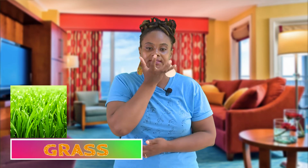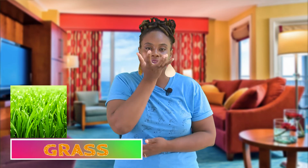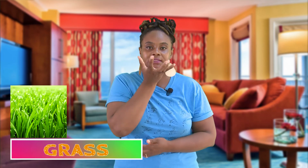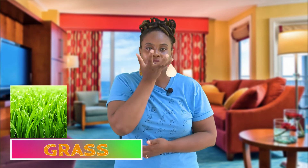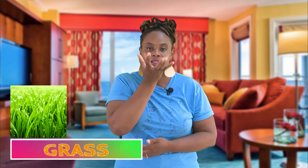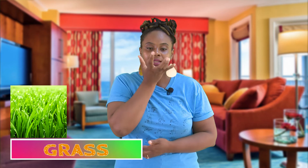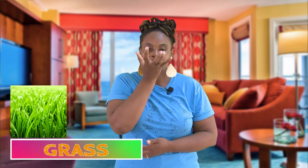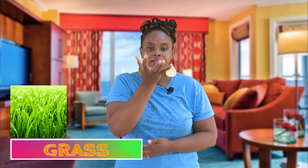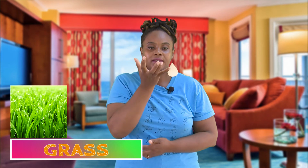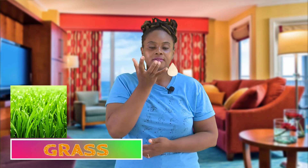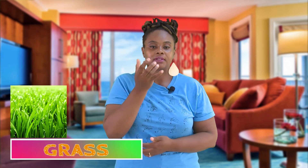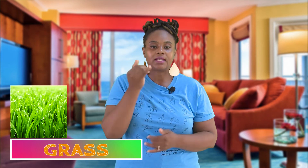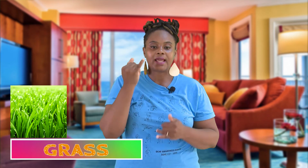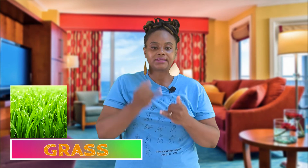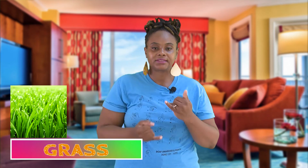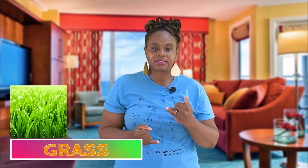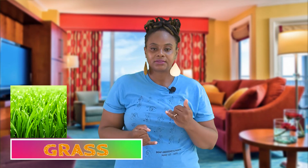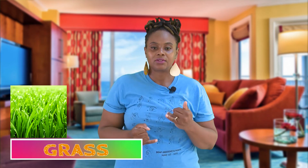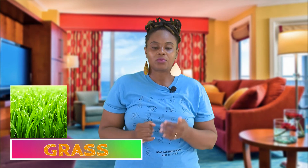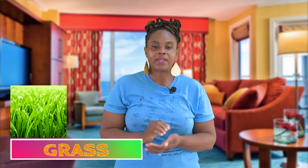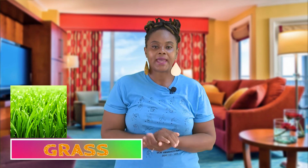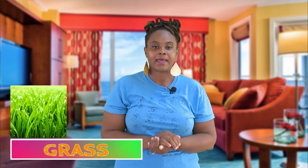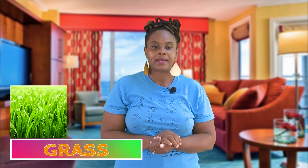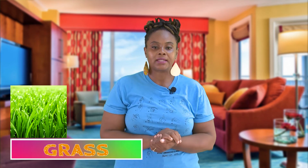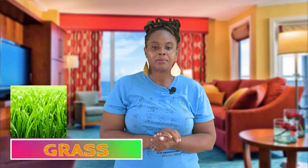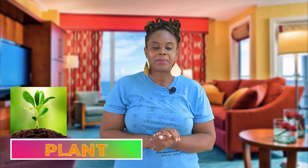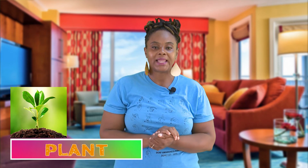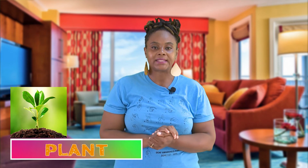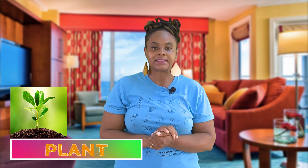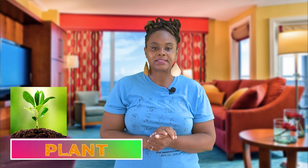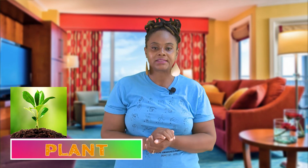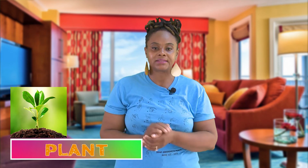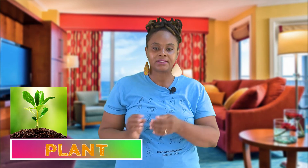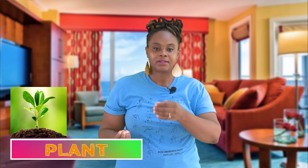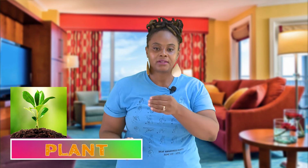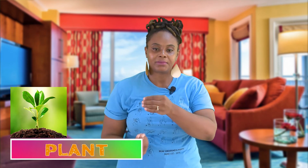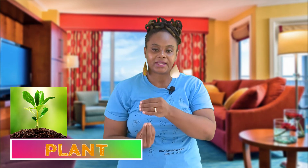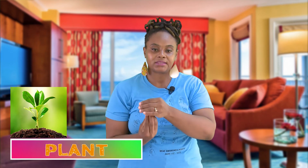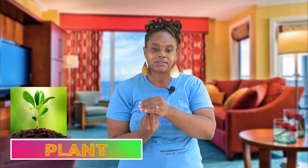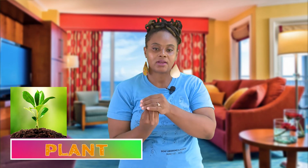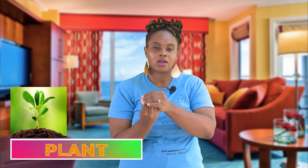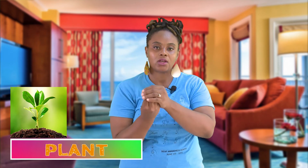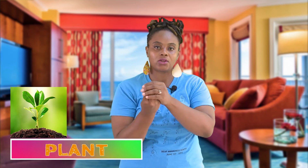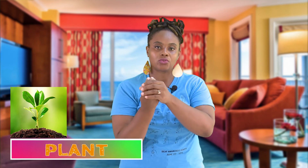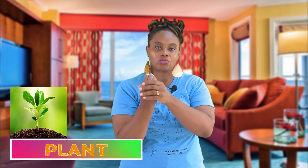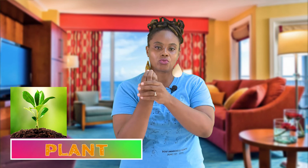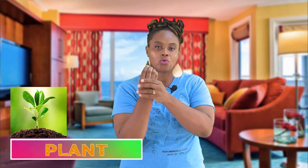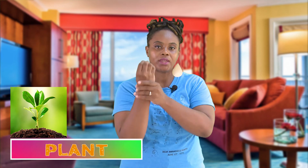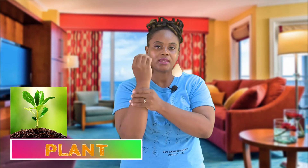grass. And last we had plant. Plants are